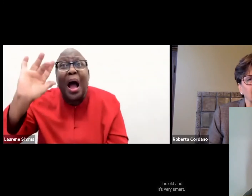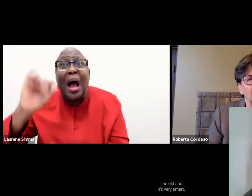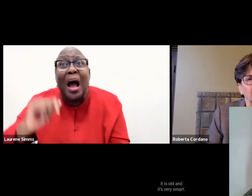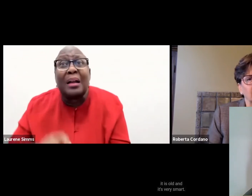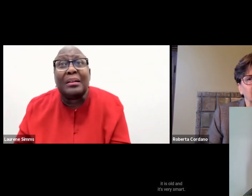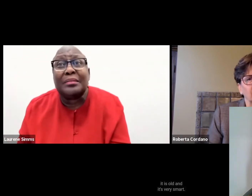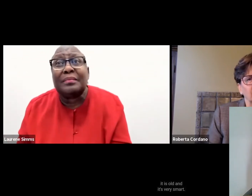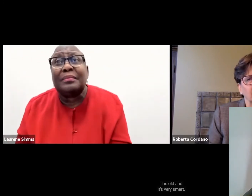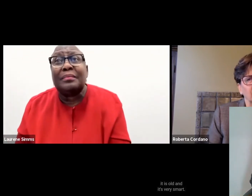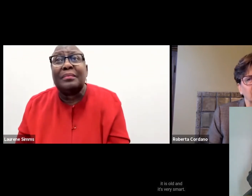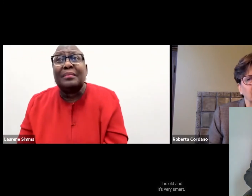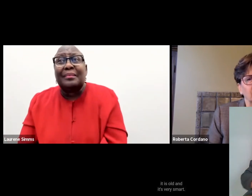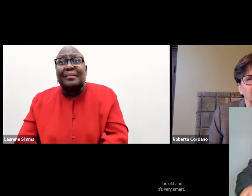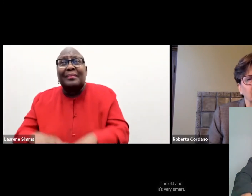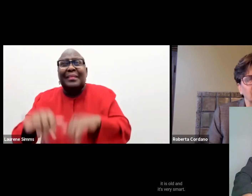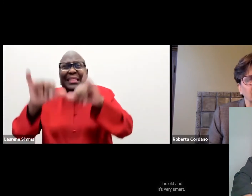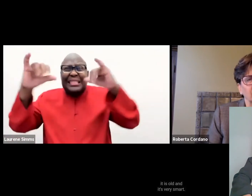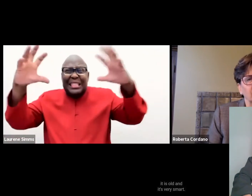hard